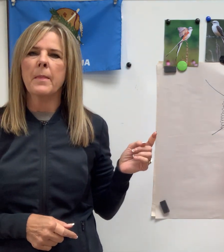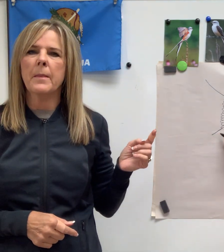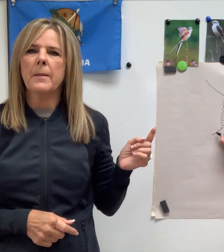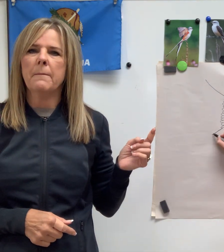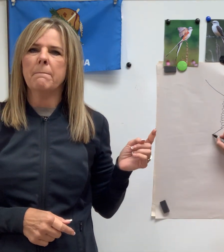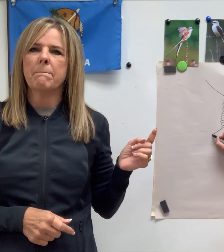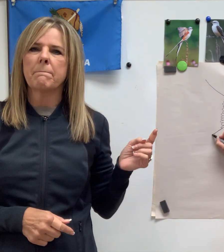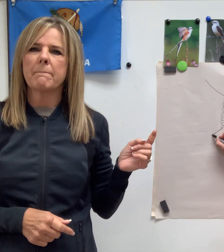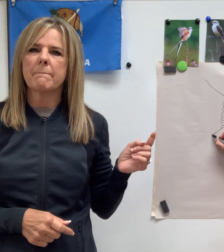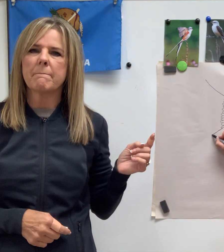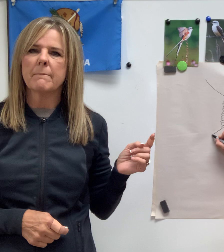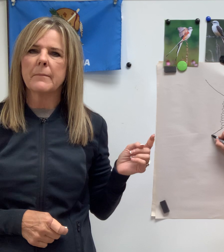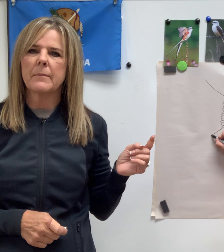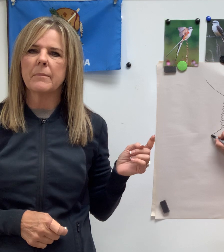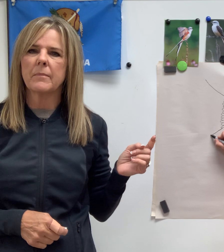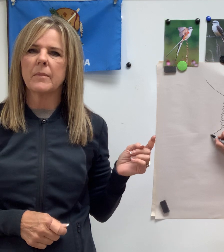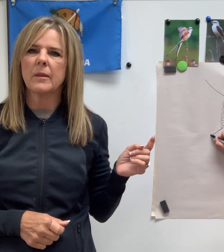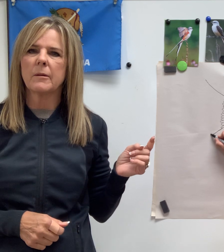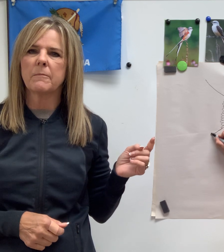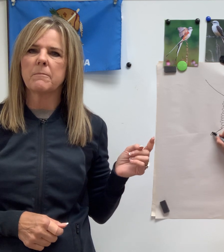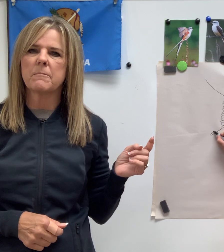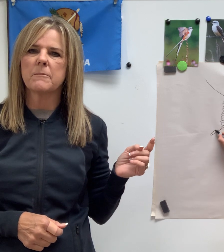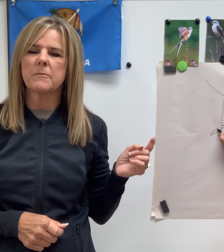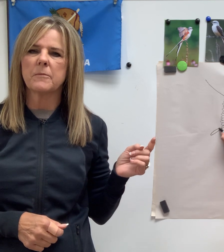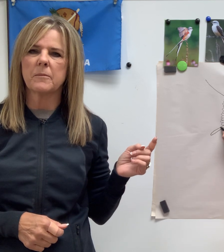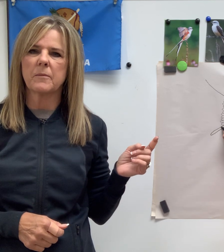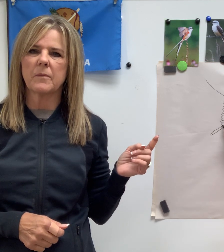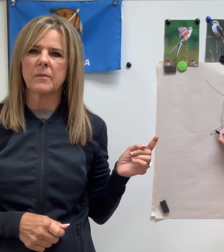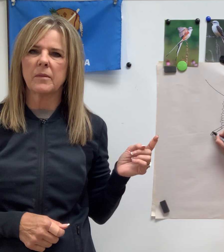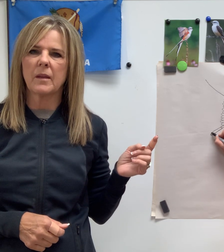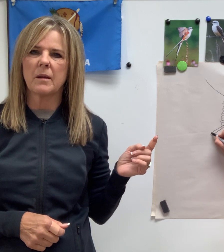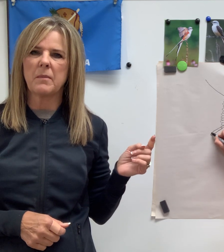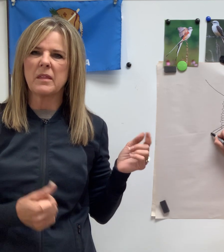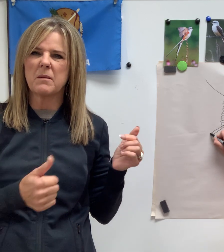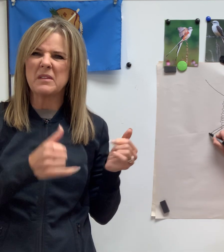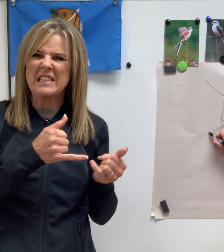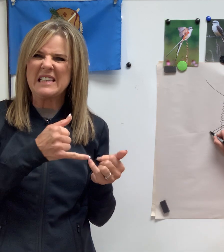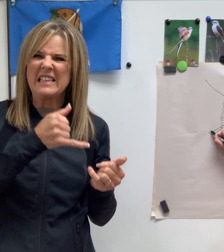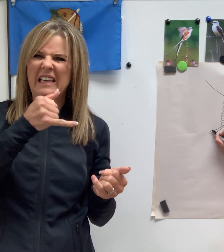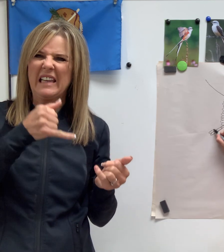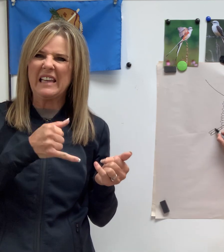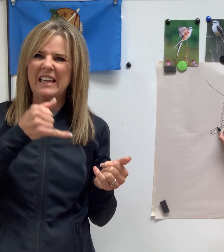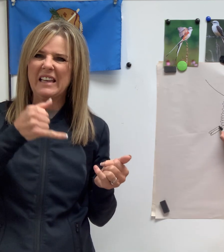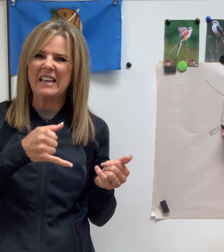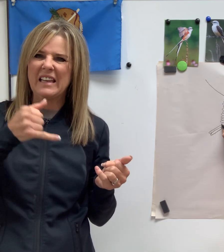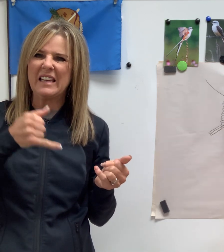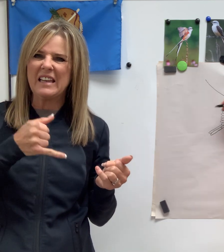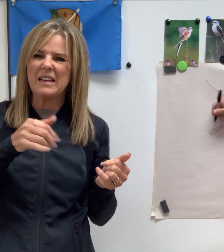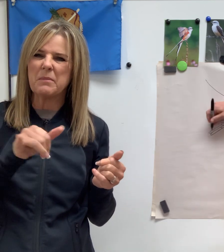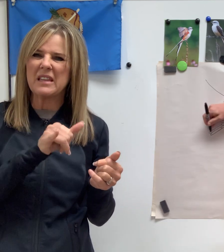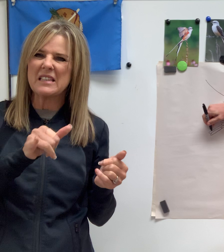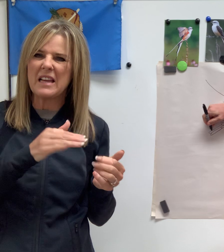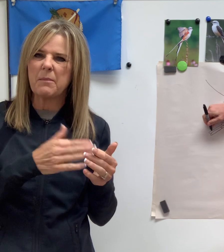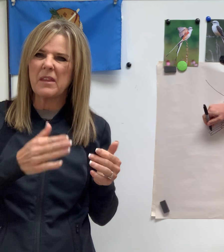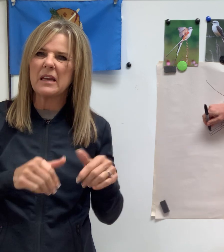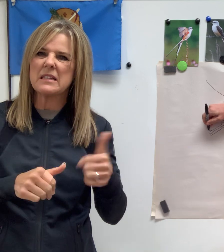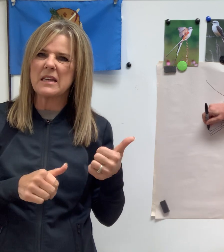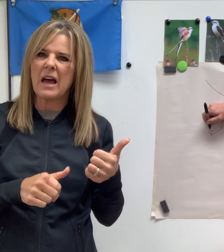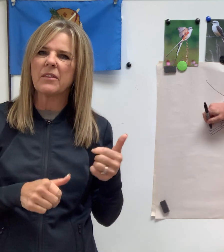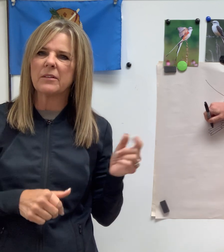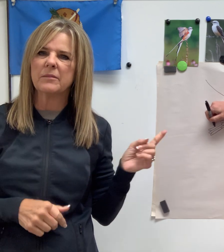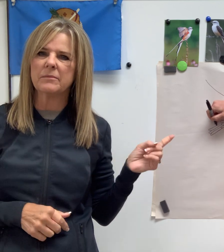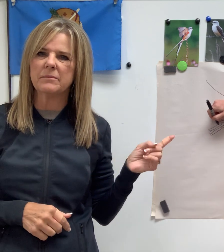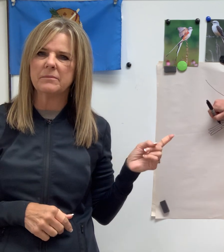okay? And then I'm going to go ahead and make these the skinniest, and I'm doing the same thing. I'm just